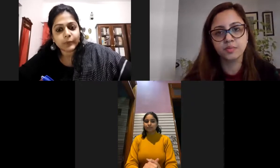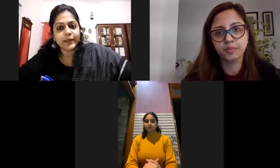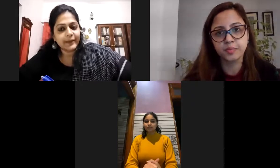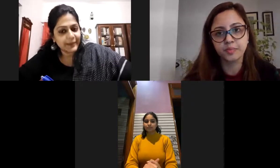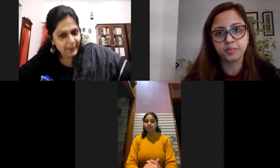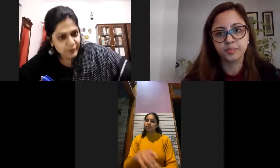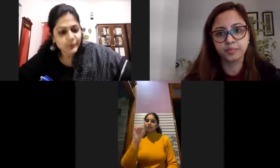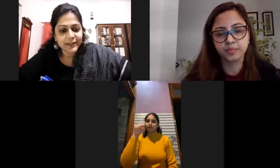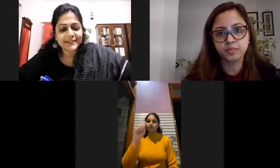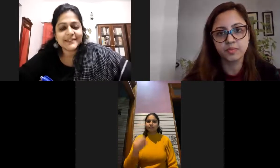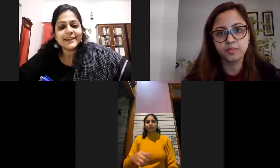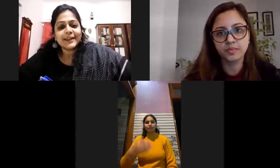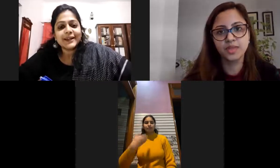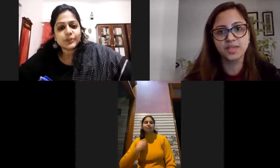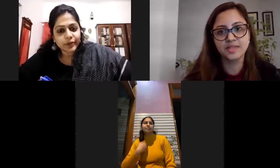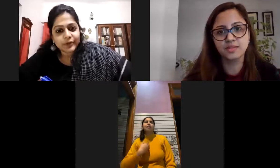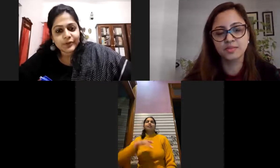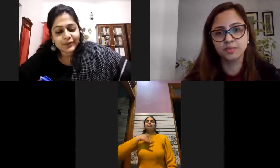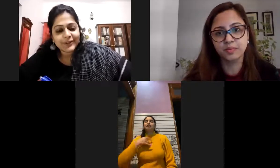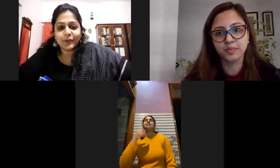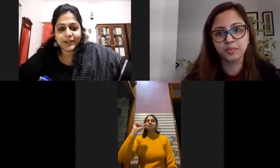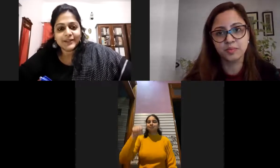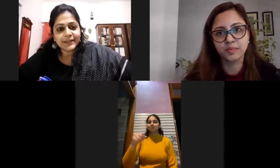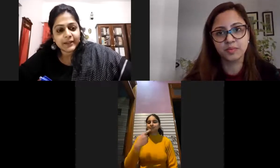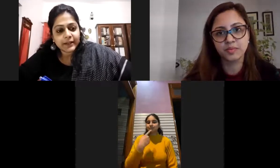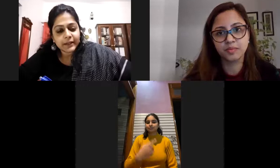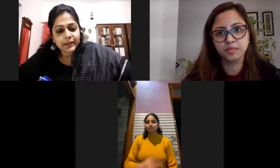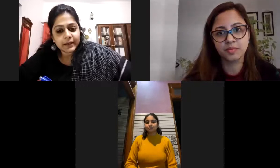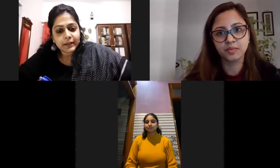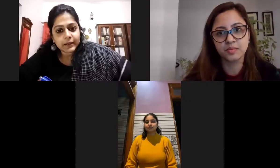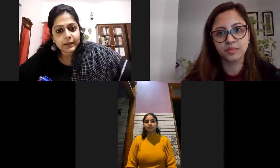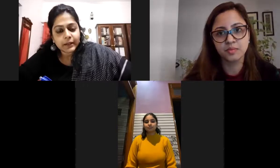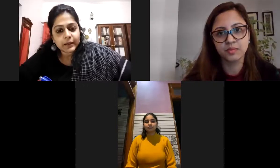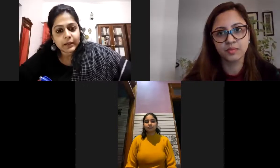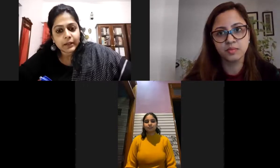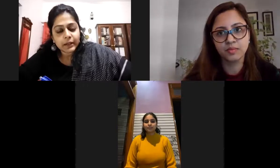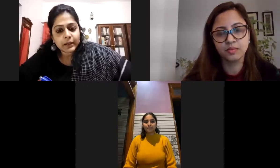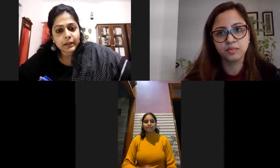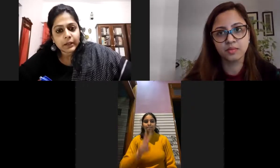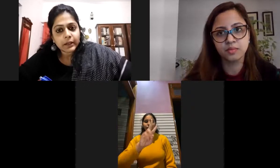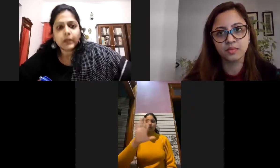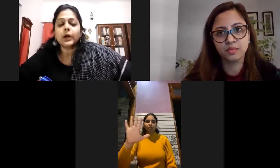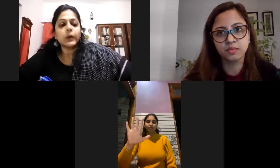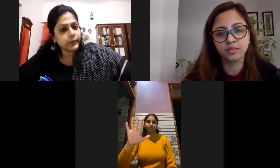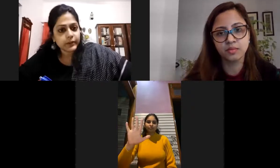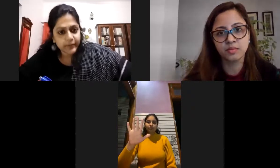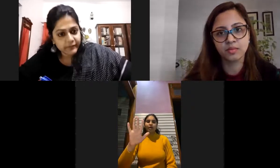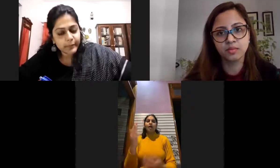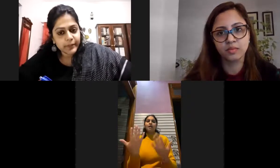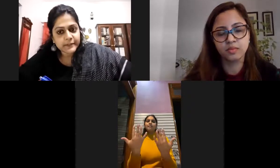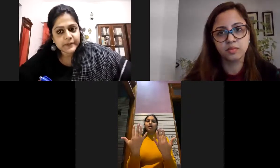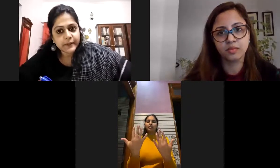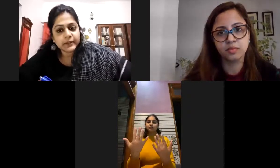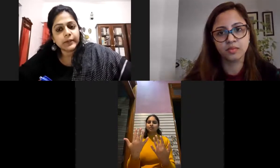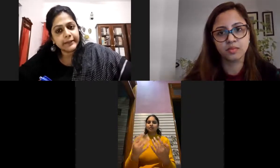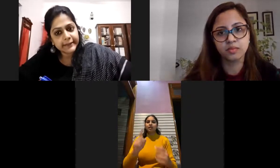Yes. Yeah, I'm assuming yes. Yeah, that works. I think Okay. we can take 25 minutes per speaker, right? Okay, 25